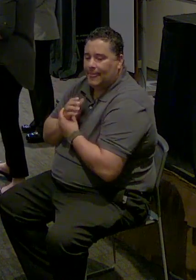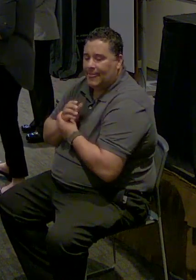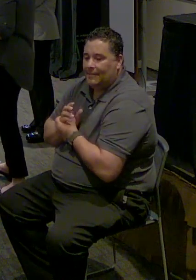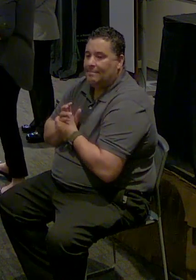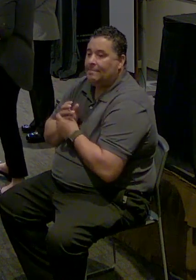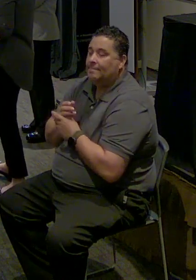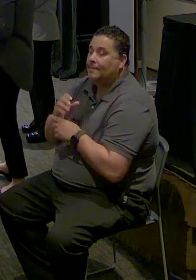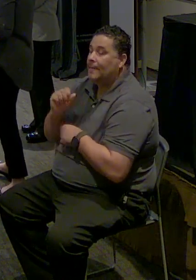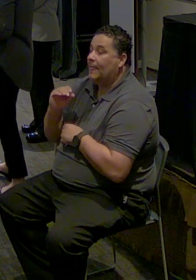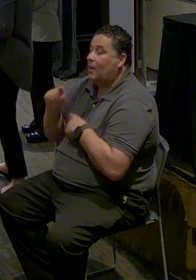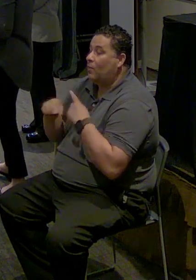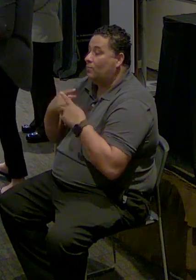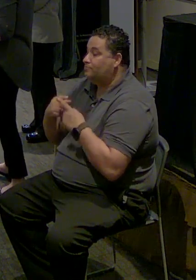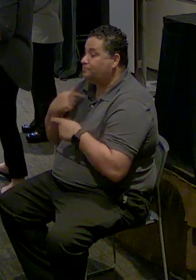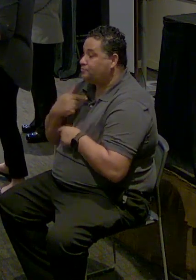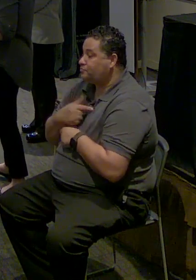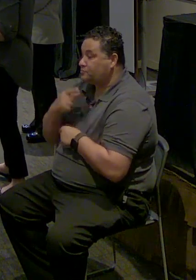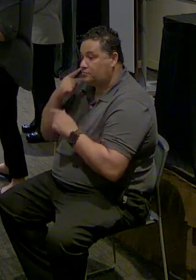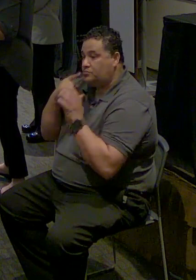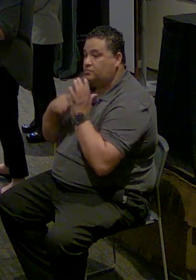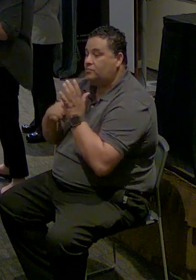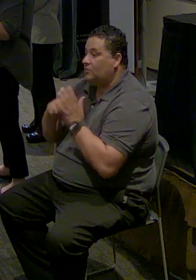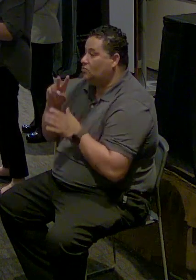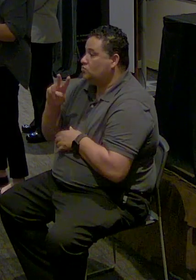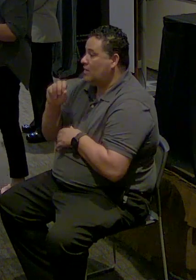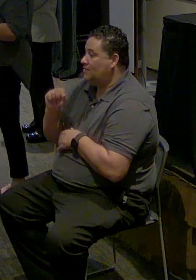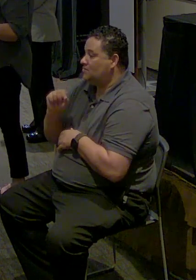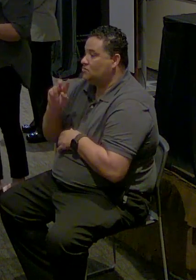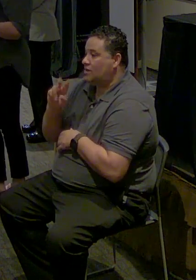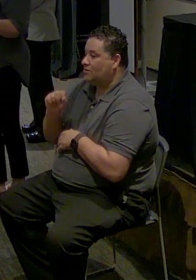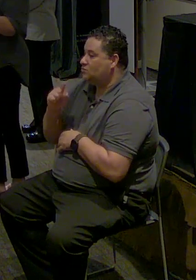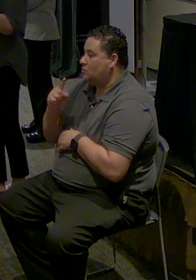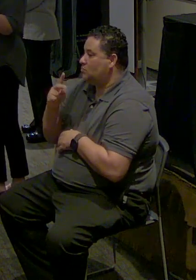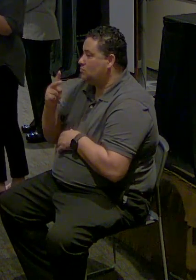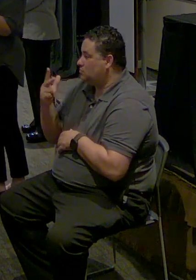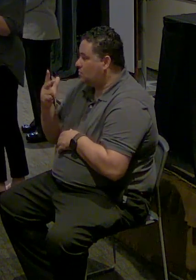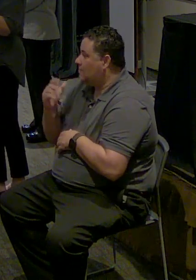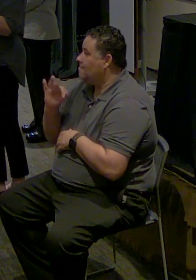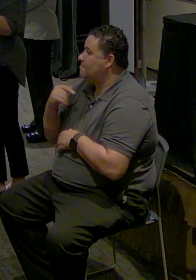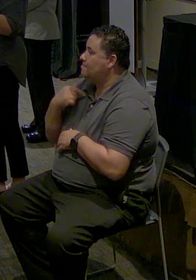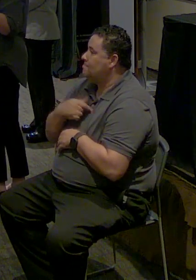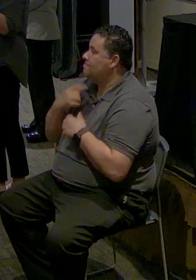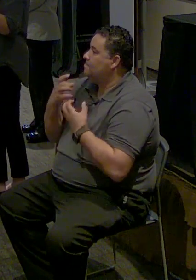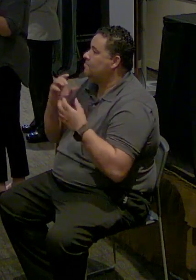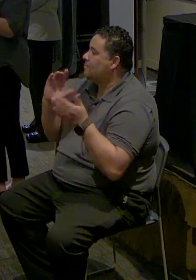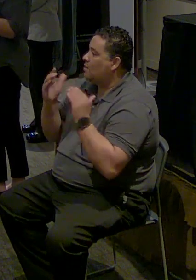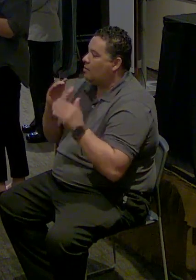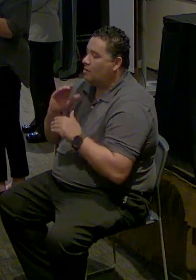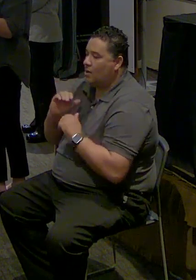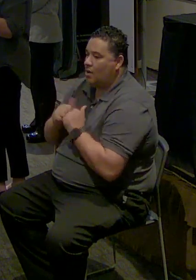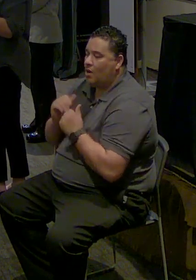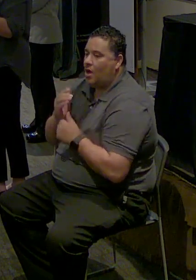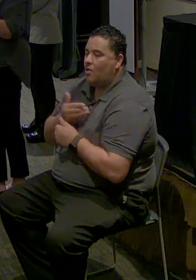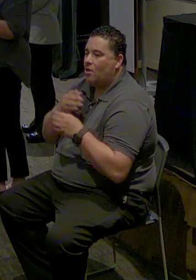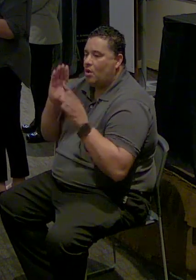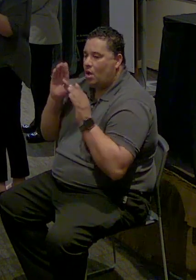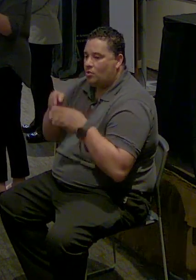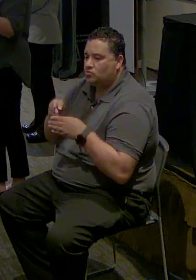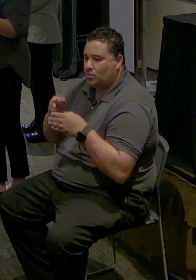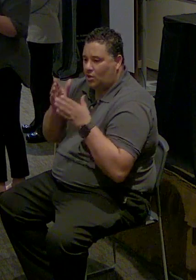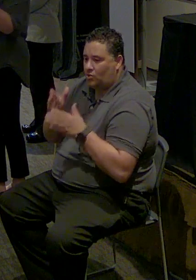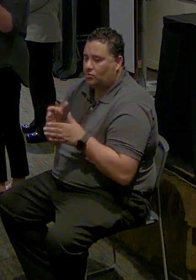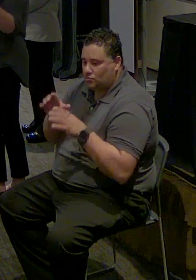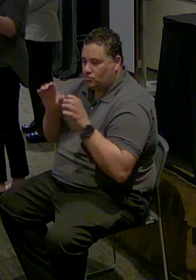So when we, for instance, with our 2 S's, 2S1, 2, and 3, when we want to compare how our concentrators are doing